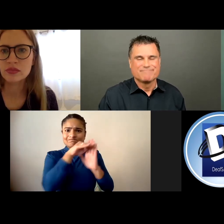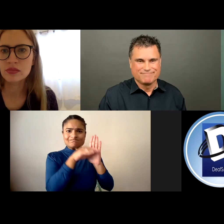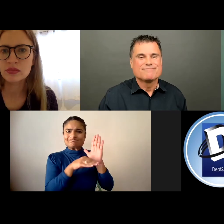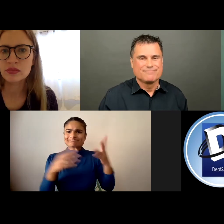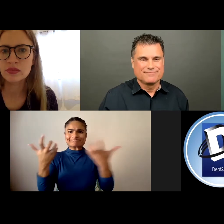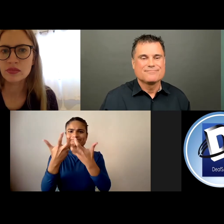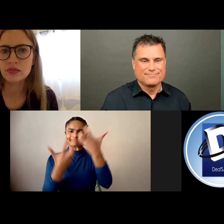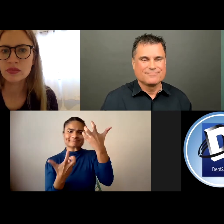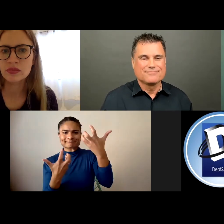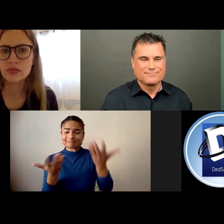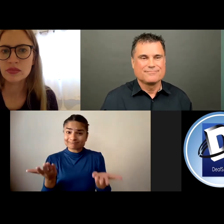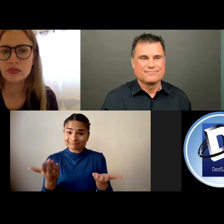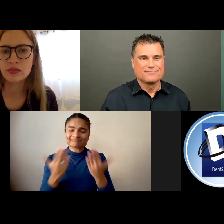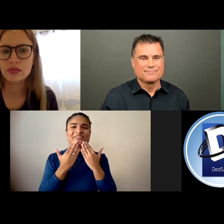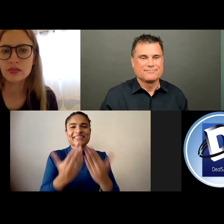Thank you.